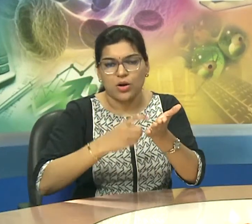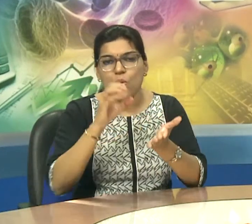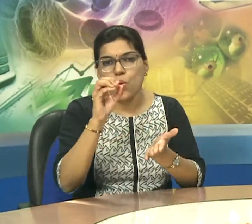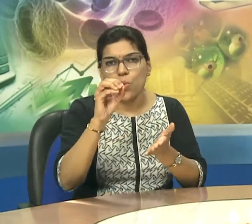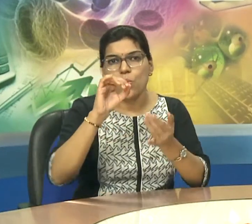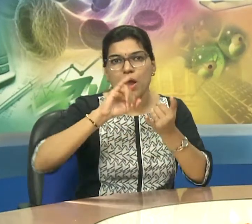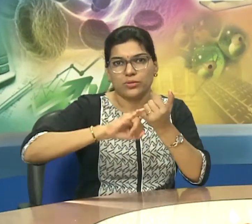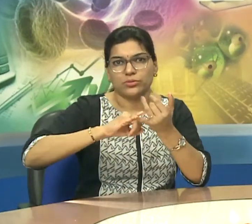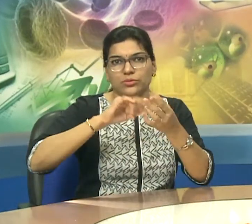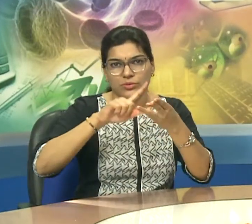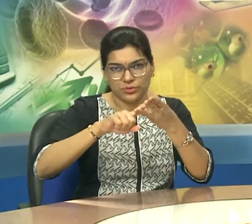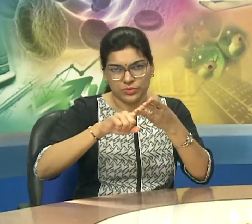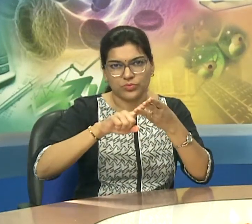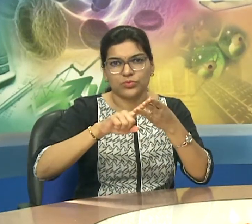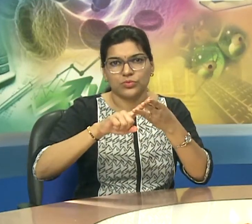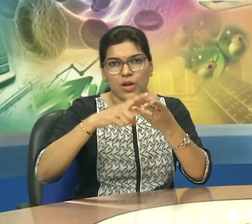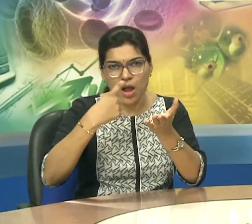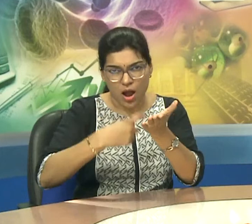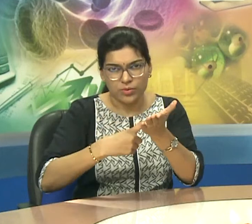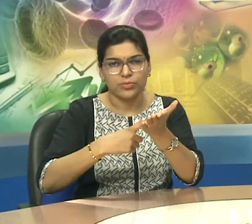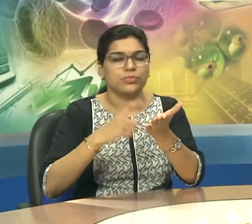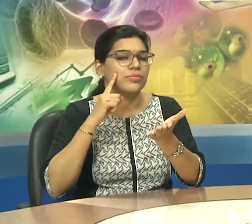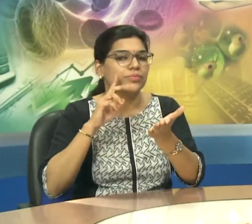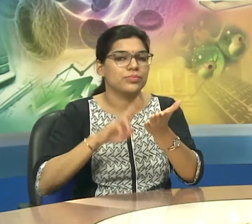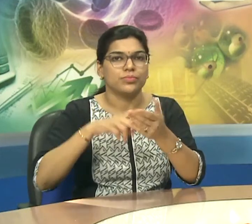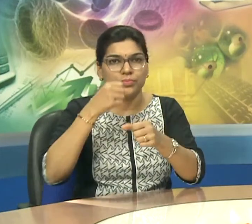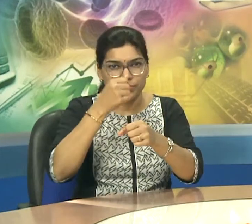And one which is very commonly seen is